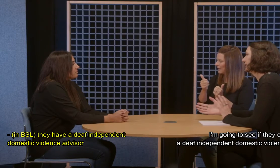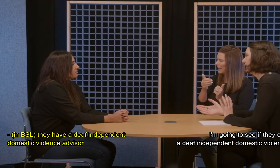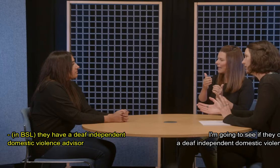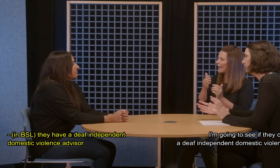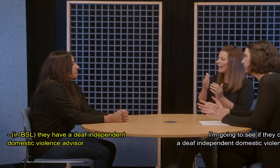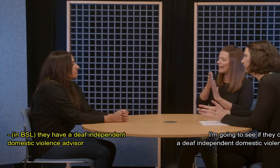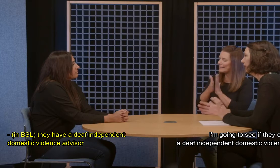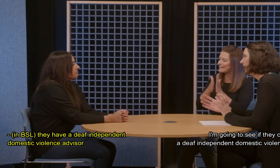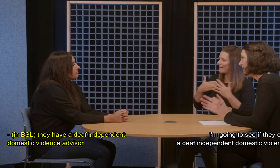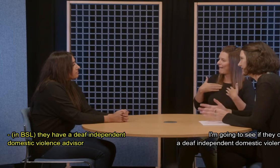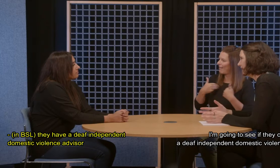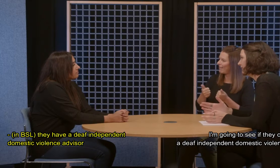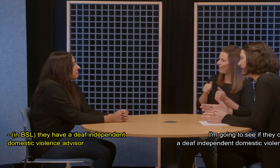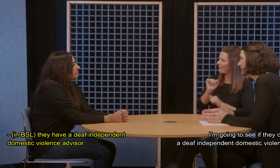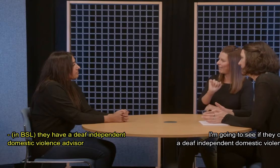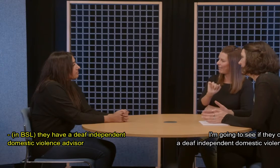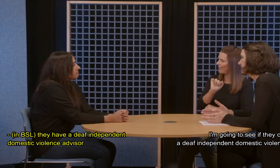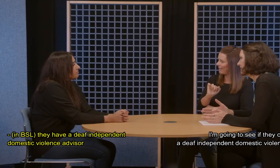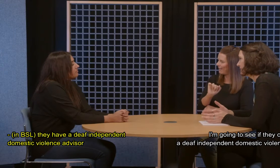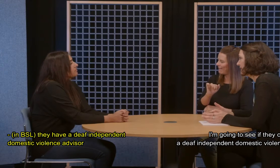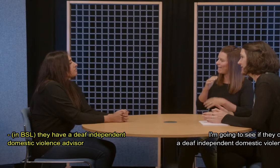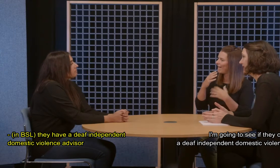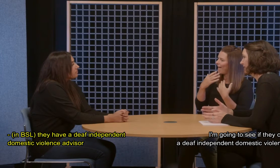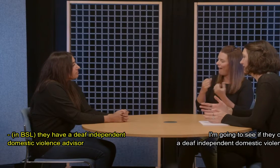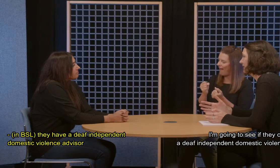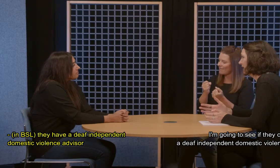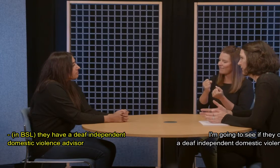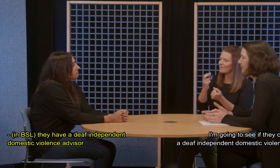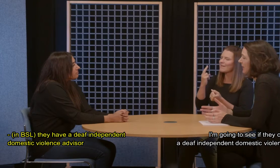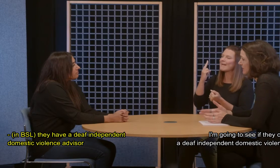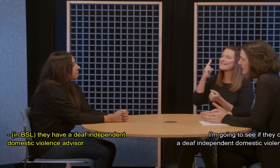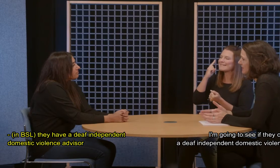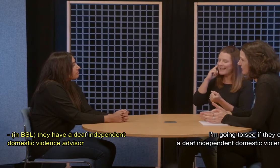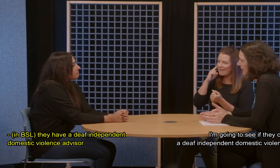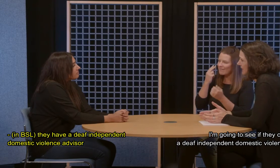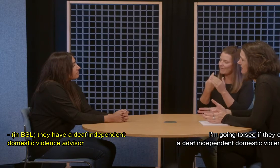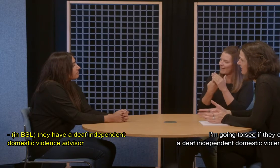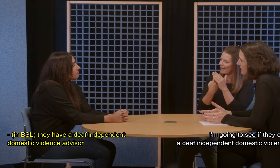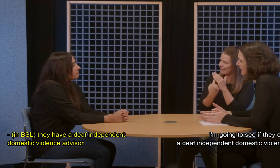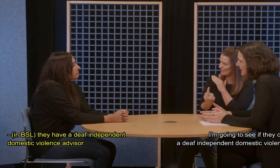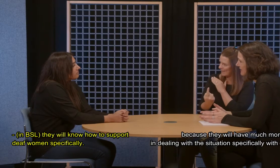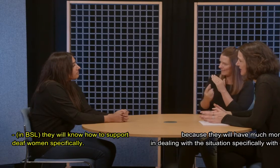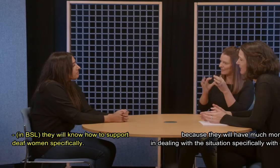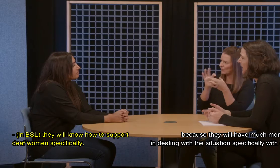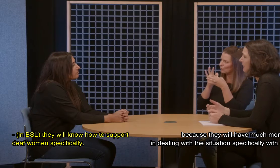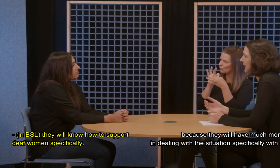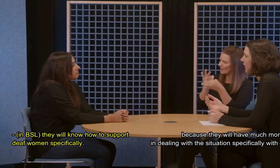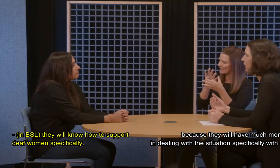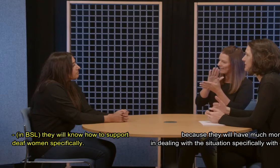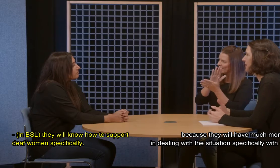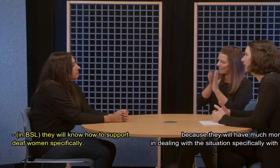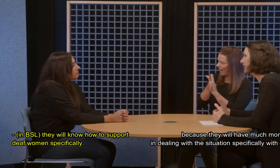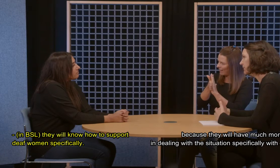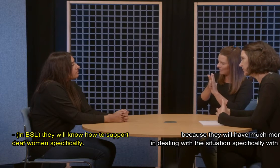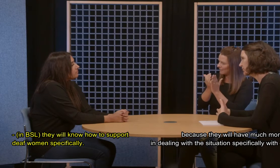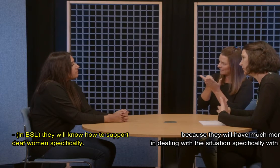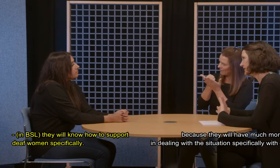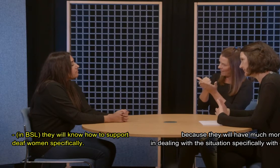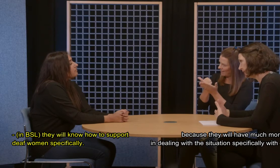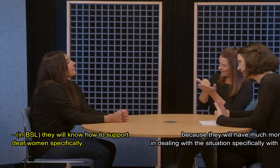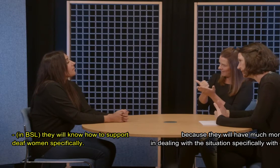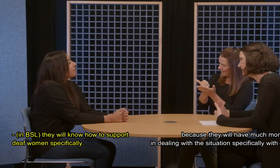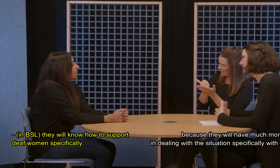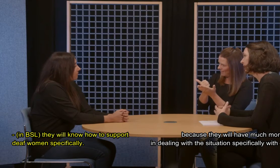they can get you a deaf independent domestic violence advisor, because they will have much